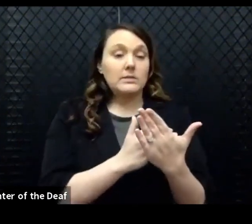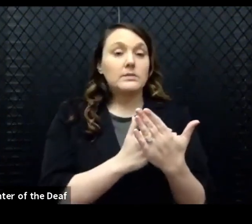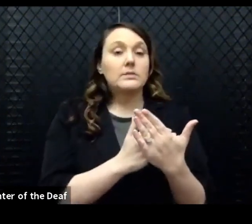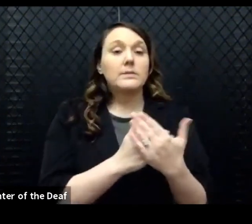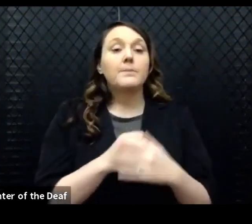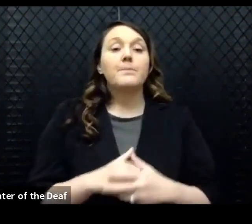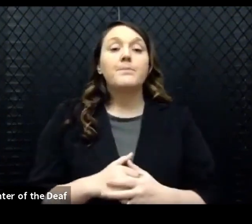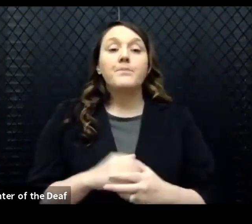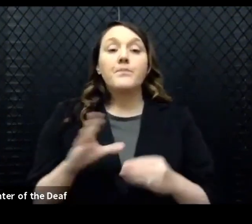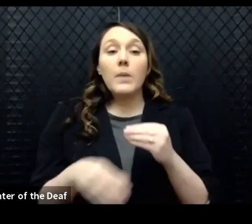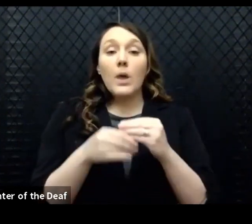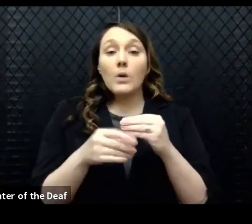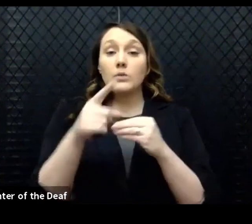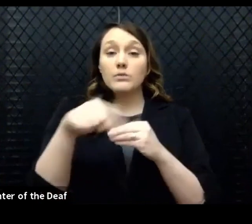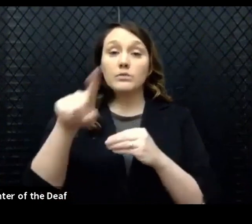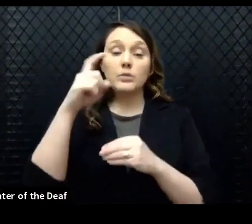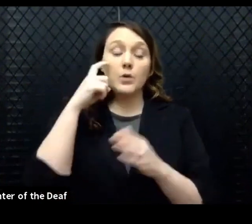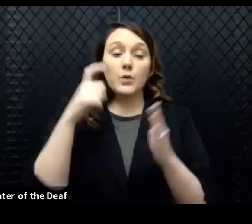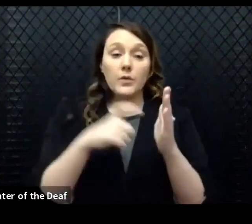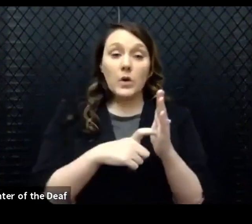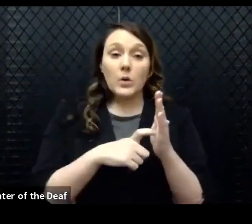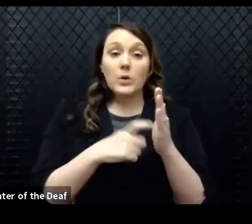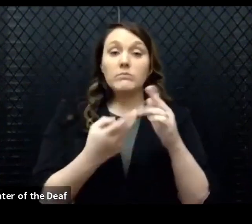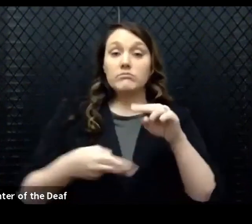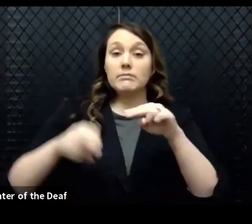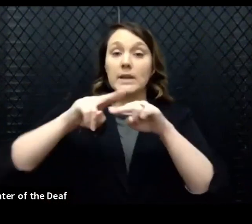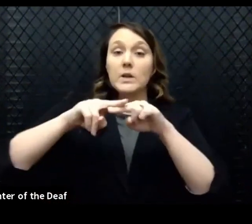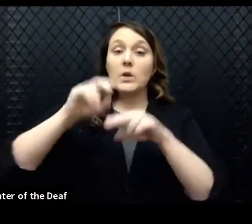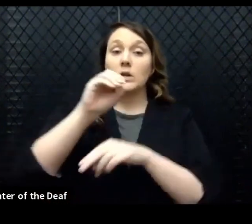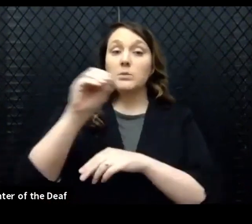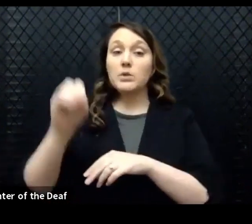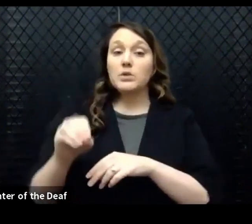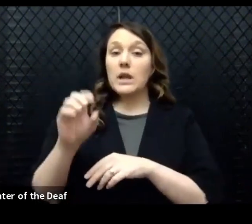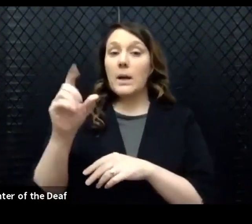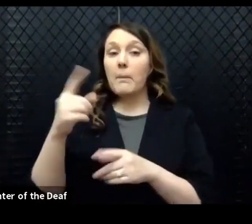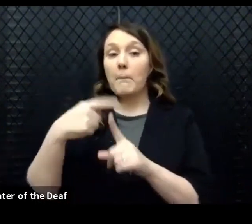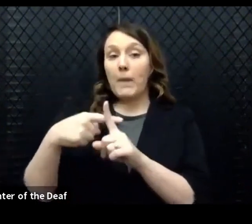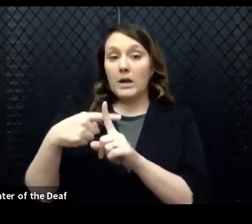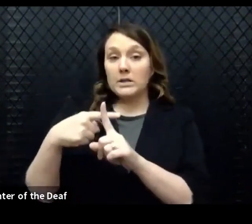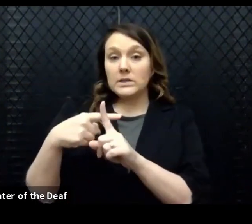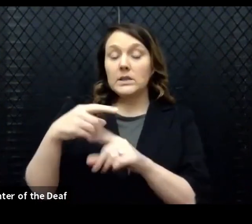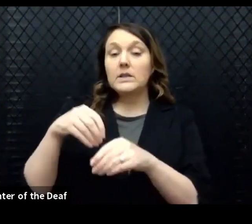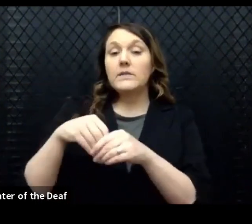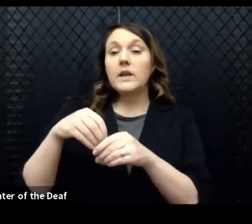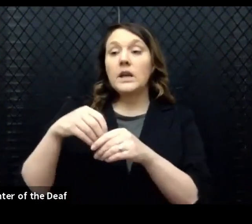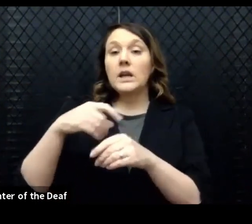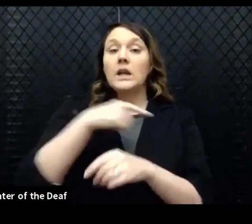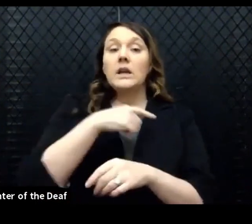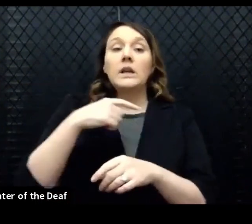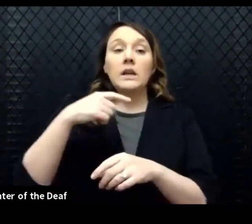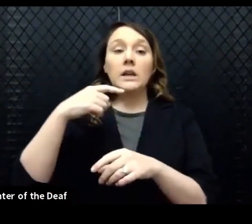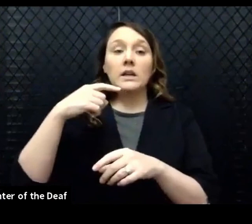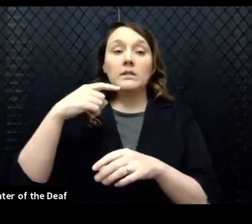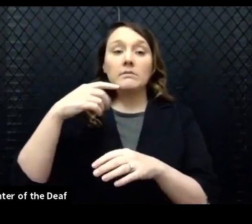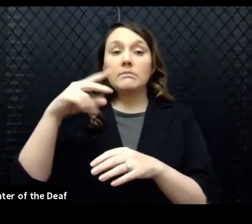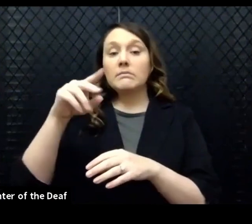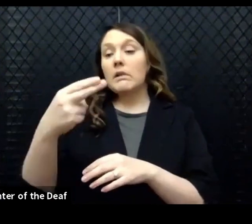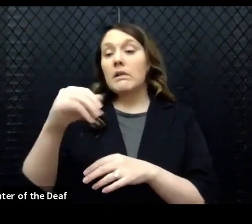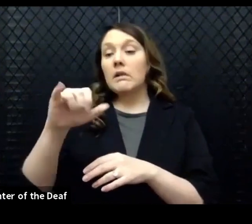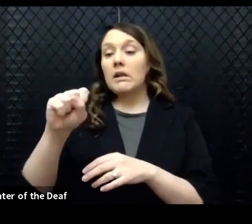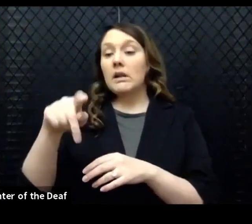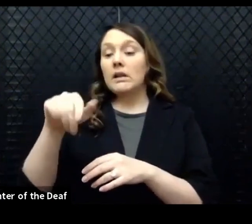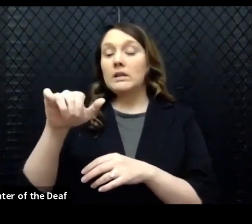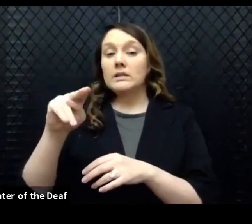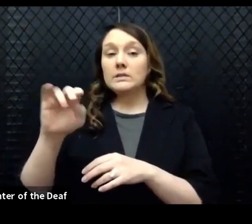Additionally, you'll have noticed there's been an increase in the percent positives in the number of Hispanic cases. The majority of these cases are related